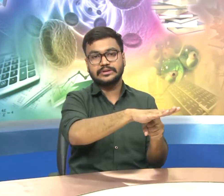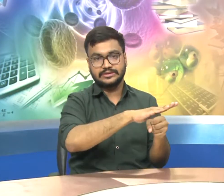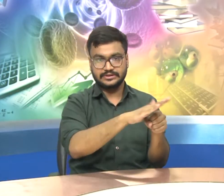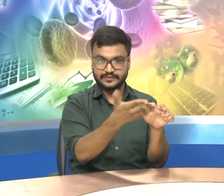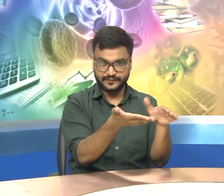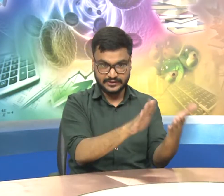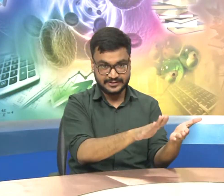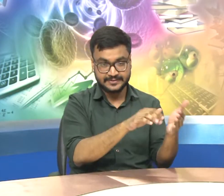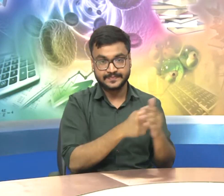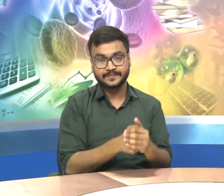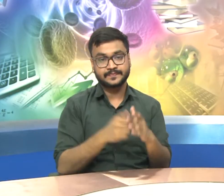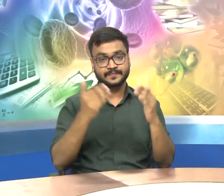DDT.